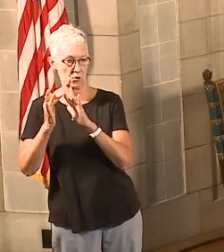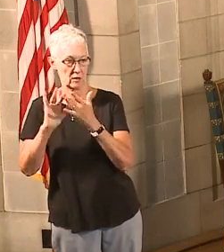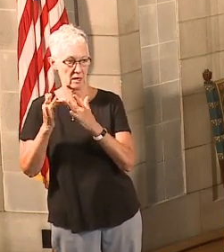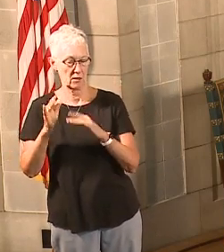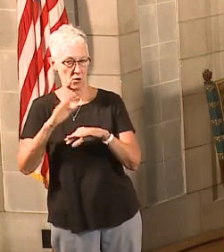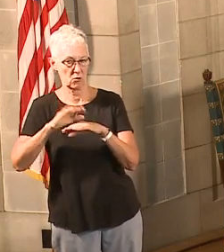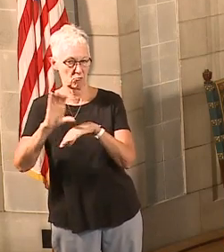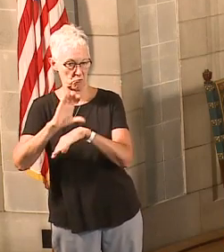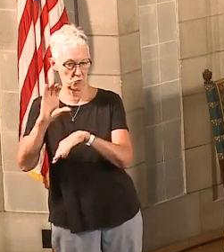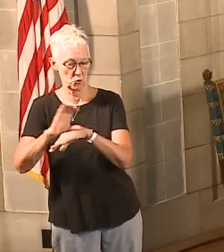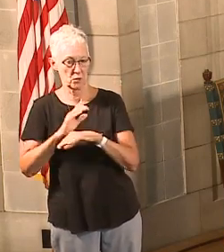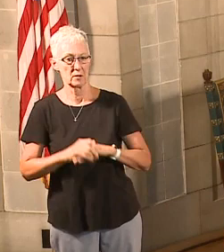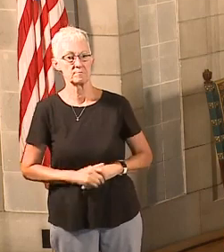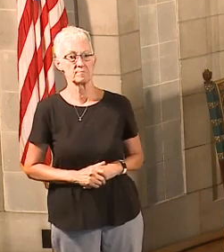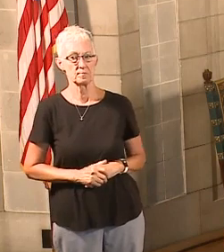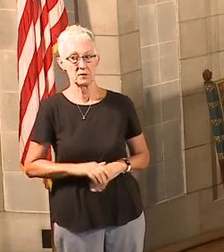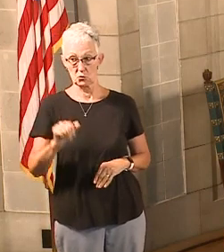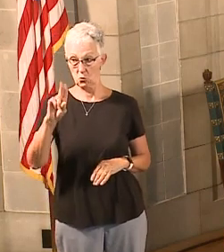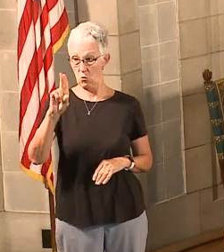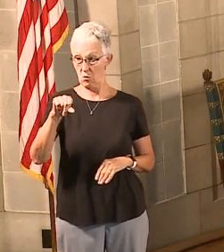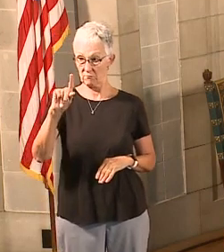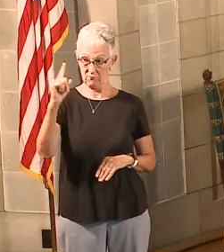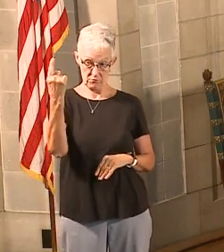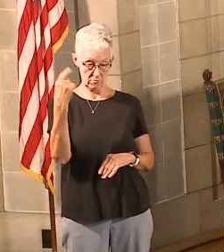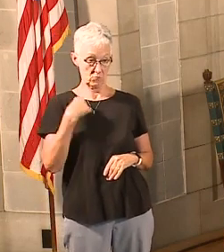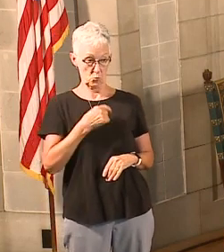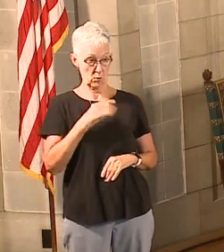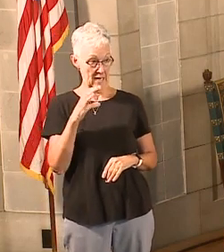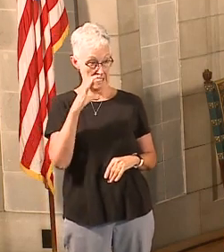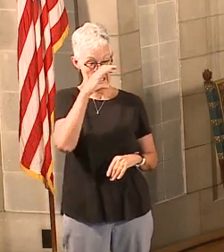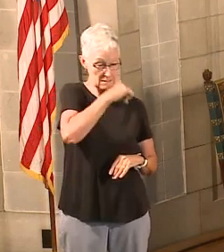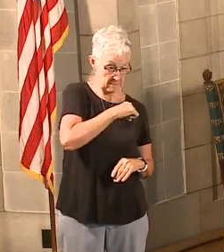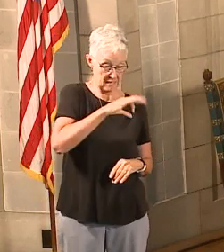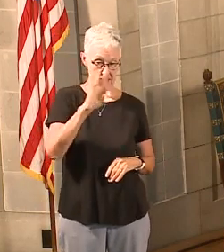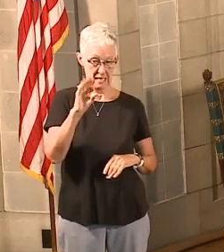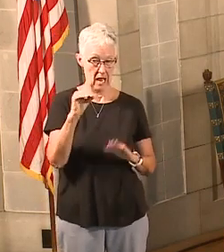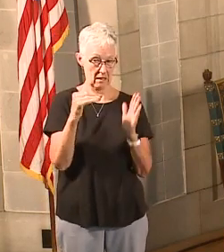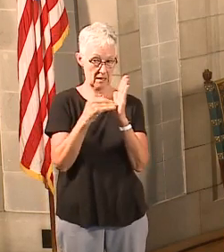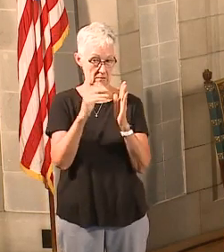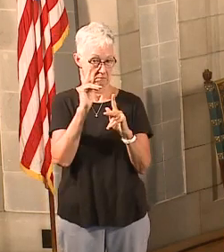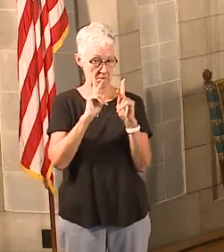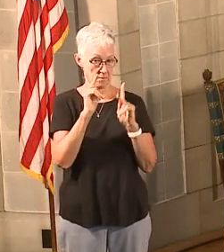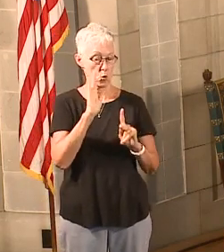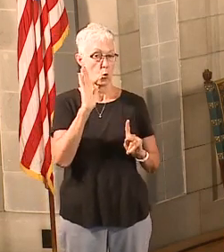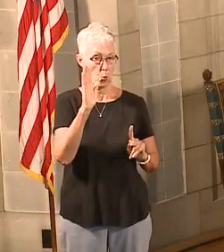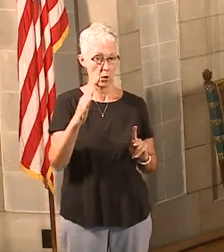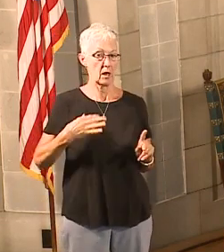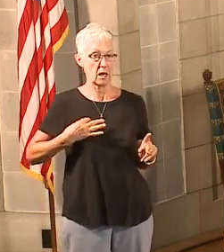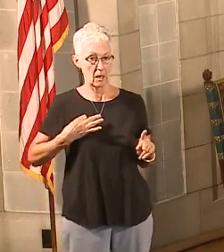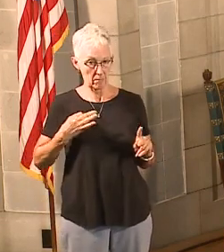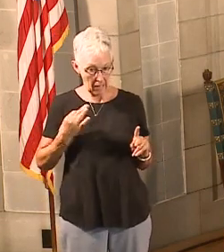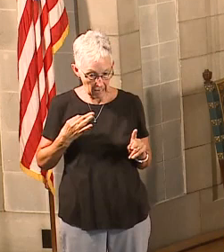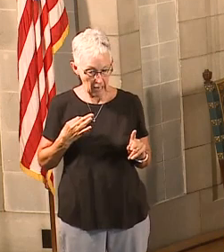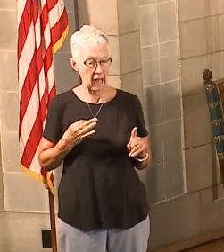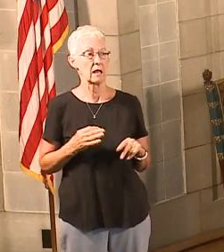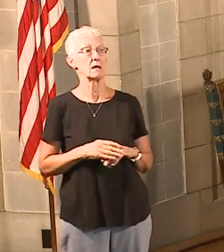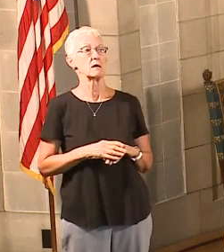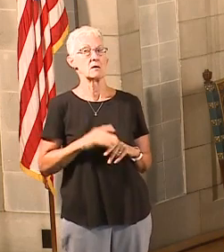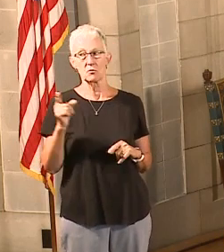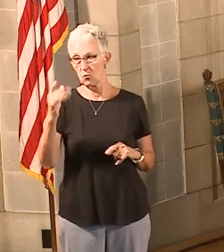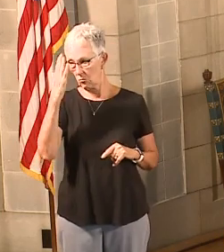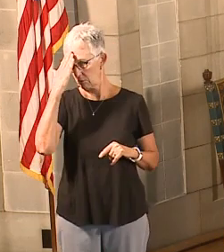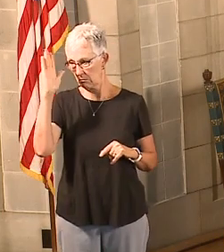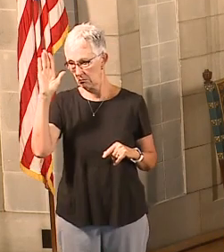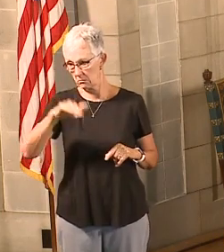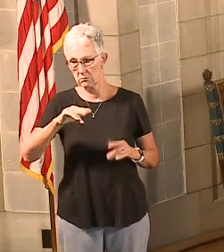1st, when we estimate 90,000 or more people start applying for this, you can imagine it's going to be a lot of people coming in all at